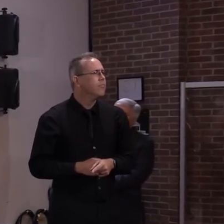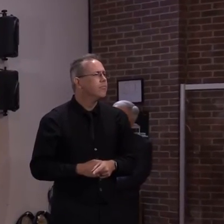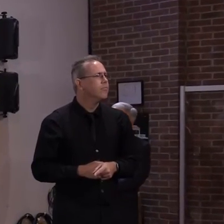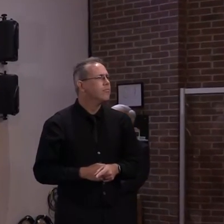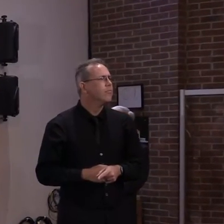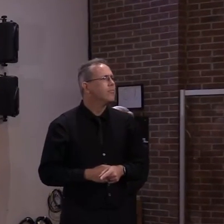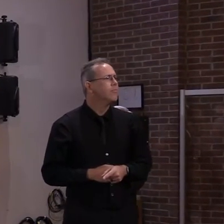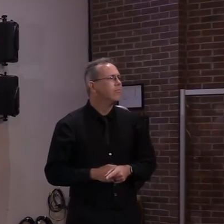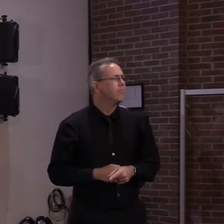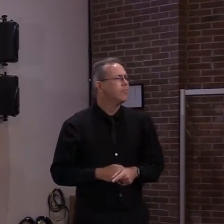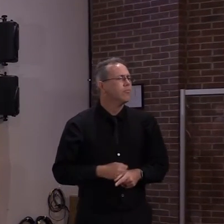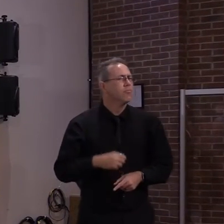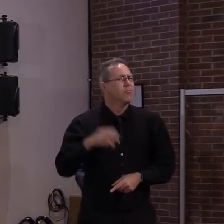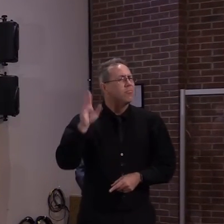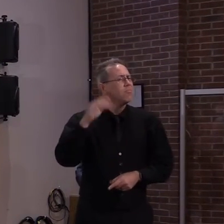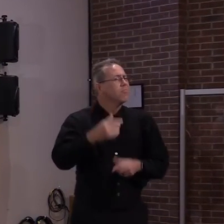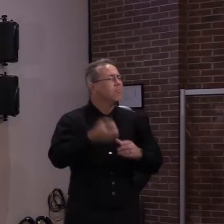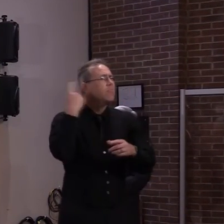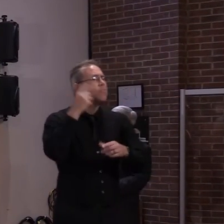sort of taking over?